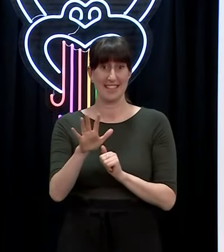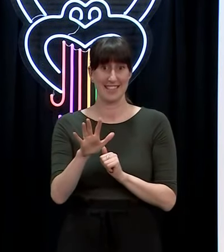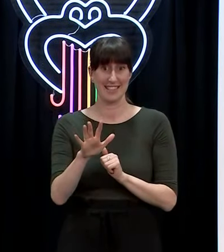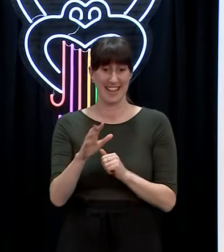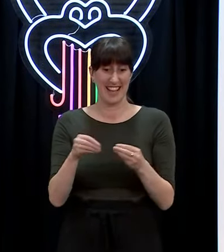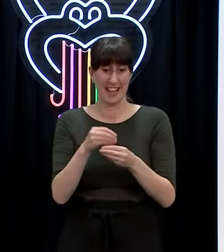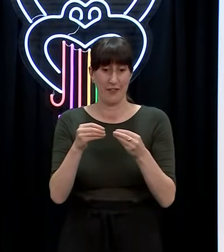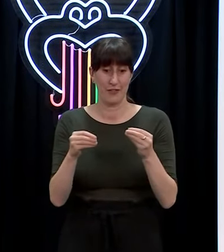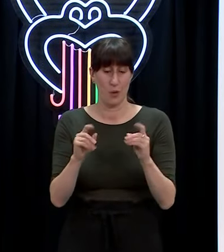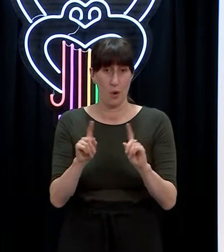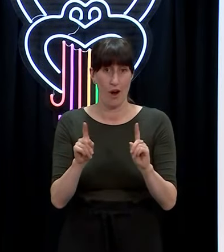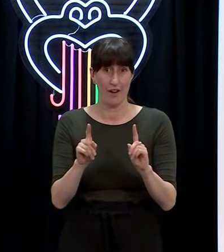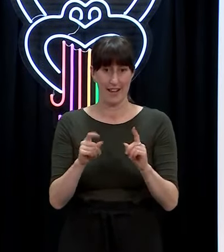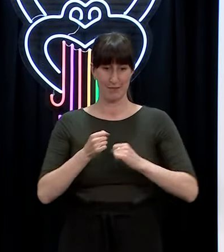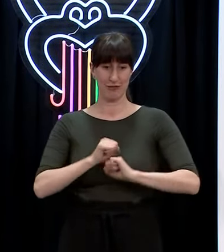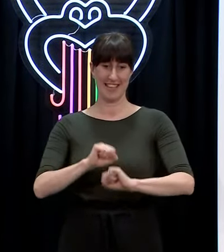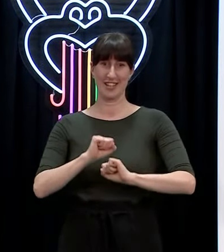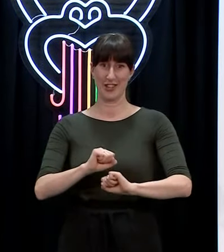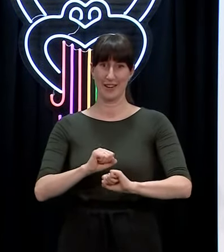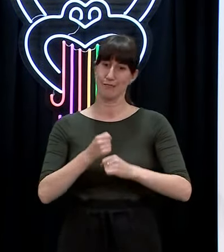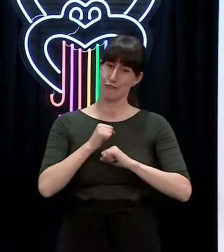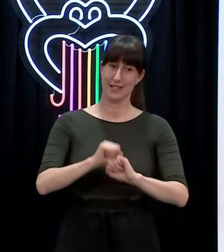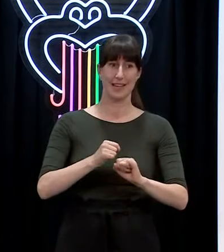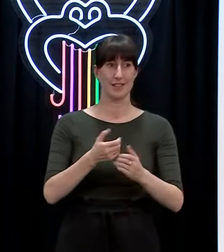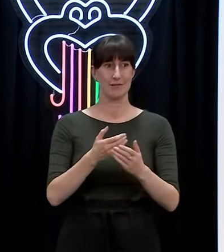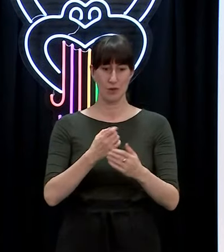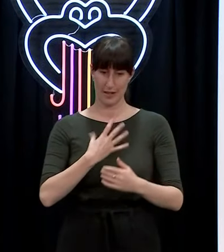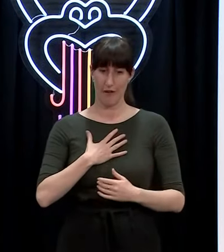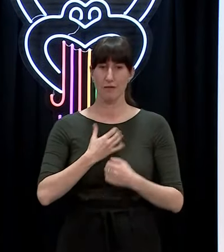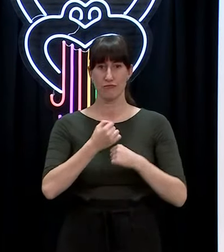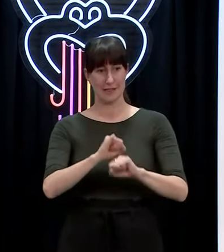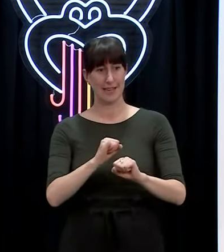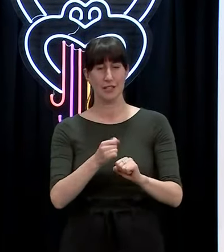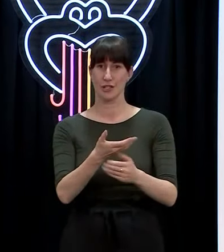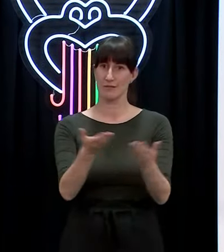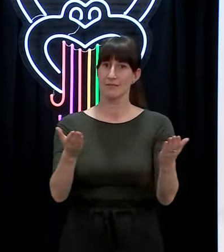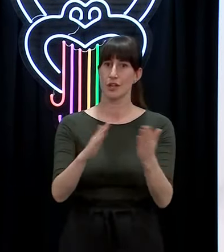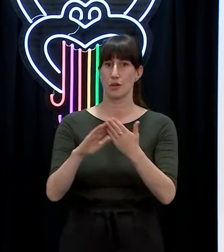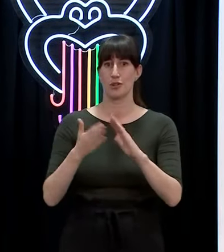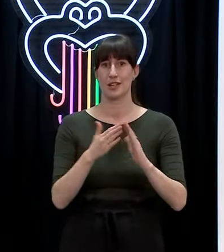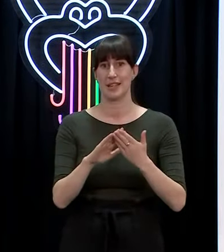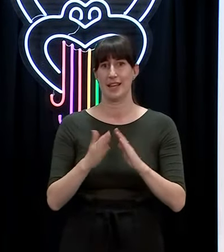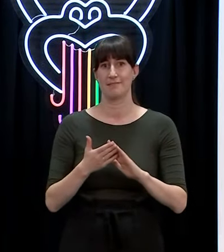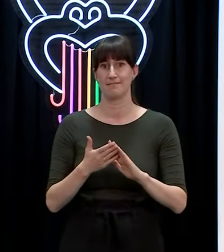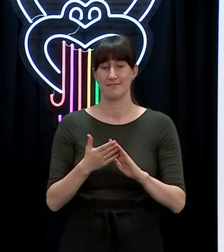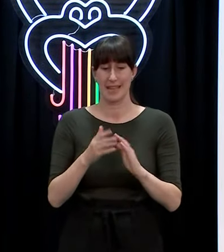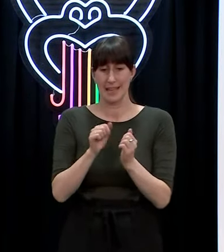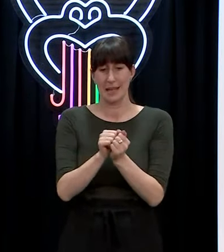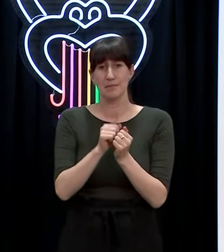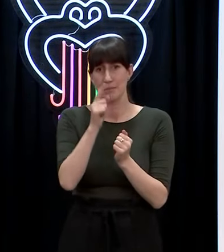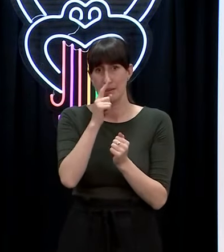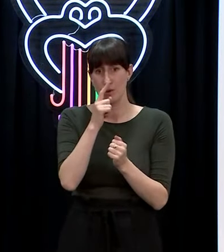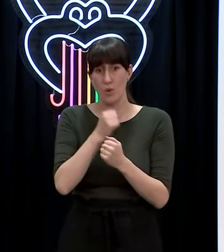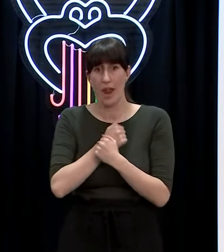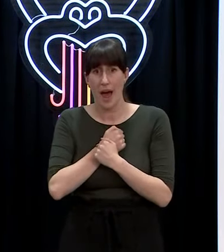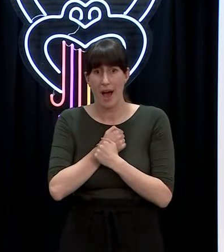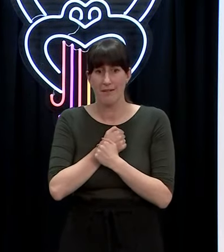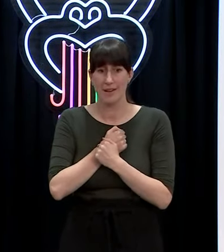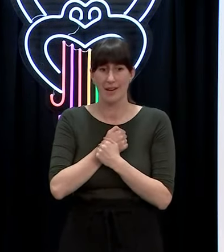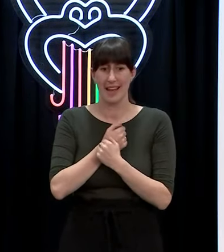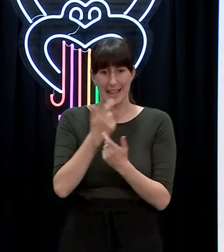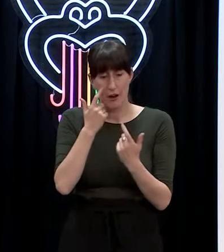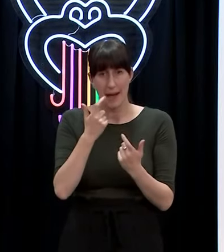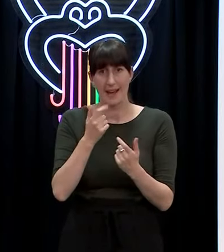incentive here, and everybody should be focused on that. Vaccination keeps yourself and the people who you love and care about, helps to keep them